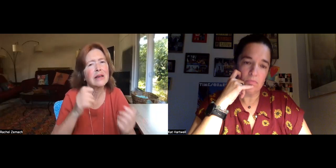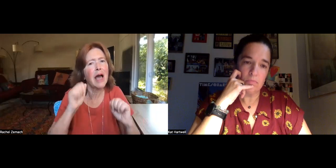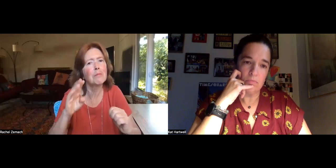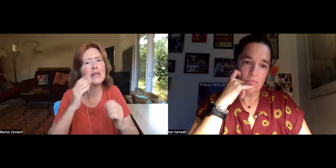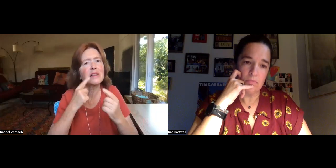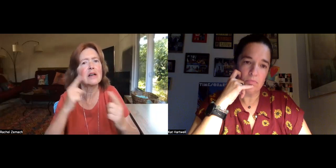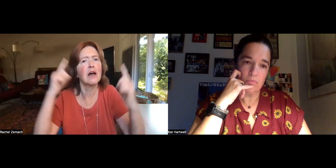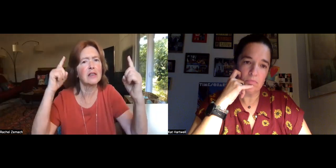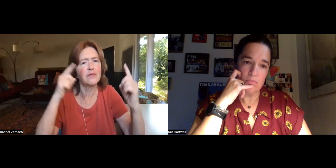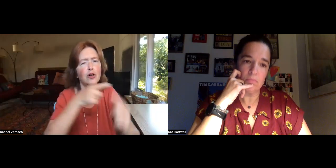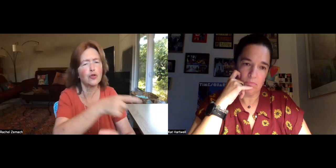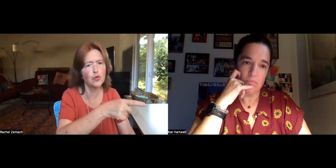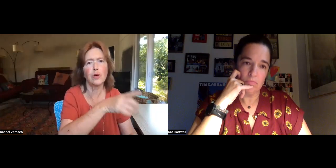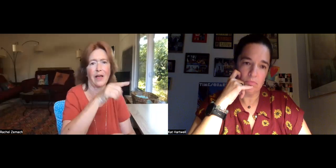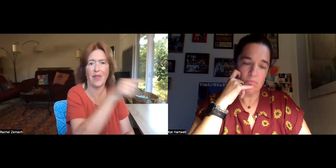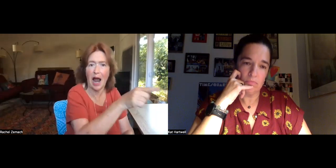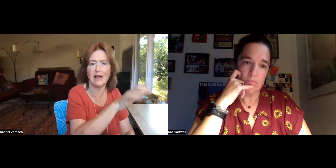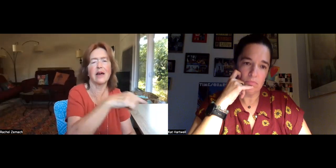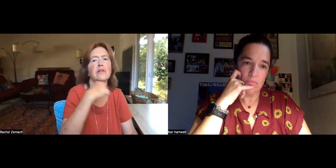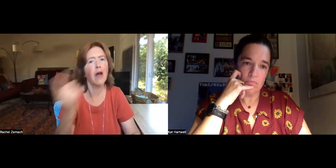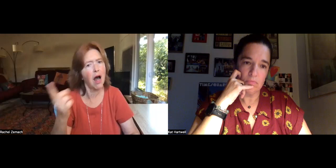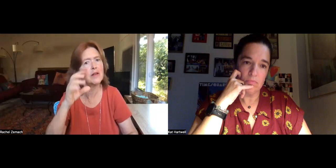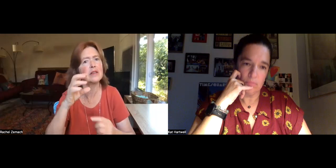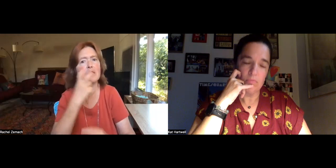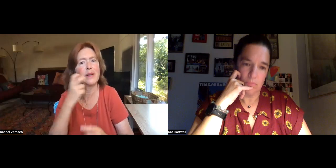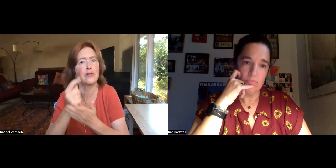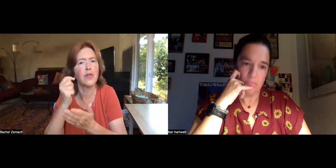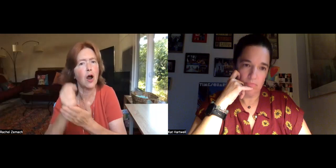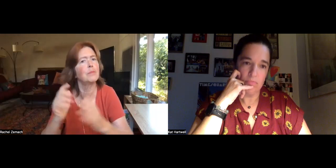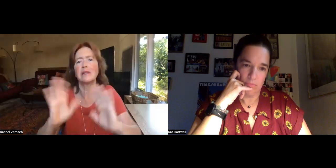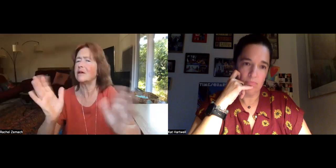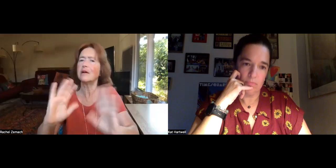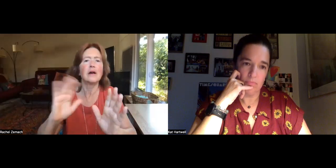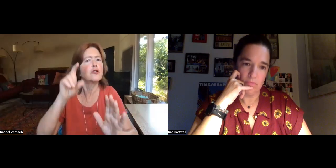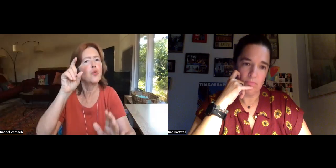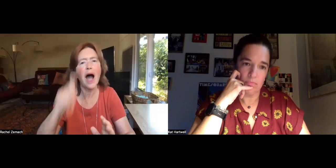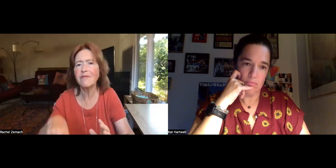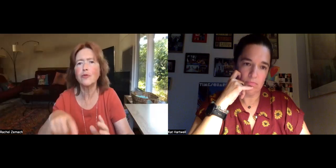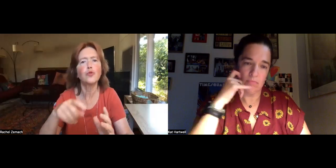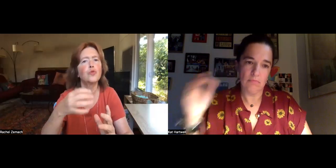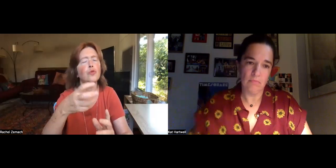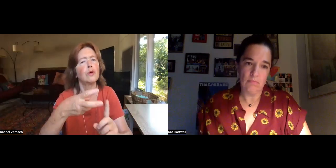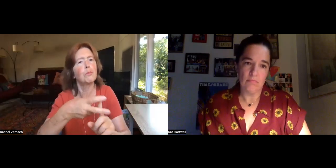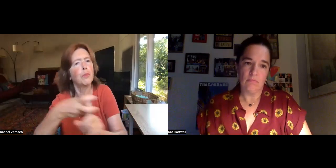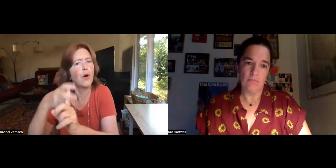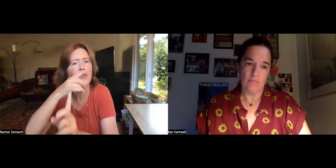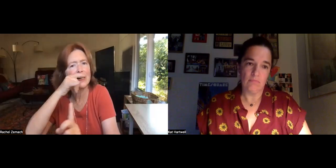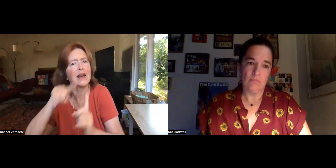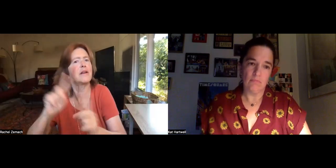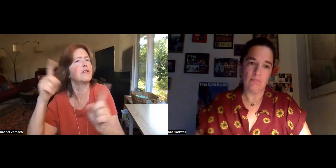can be successful too, they can tell speech therapist have to pull the kid at a